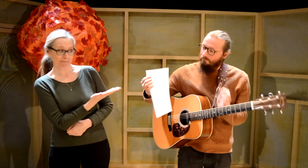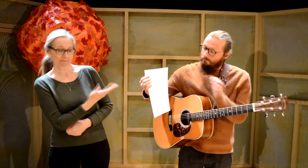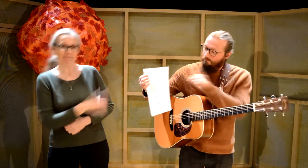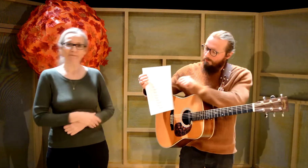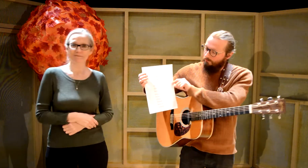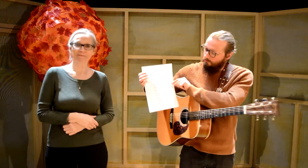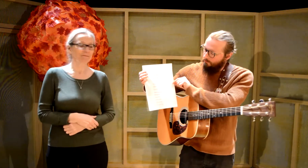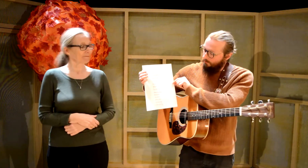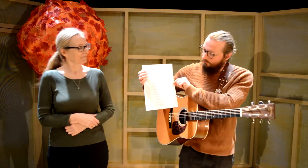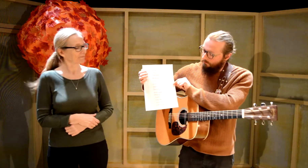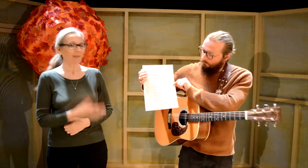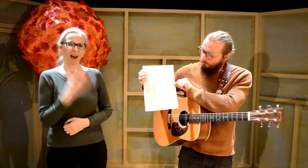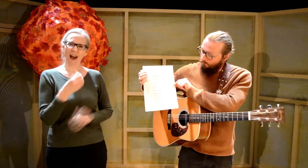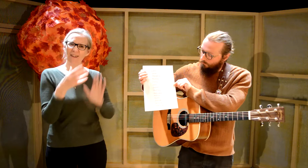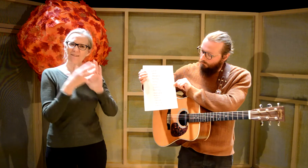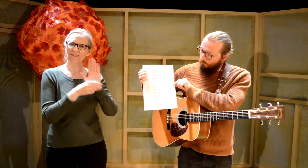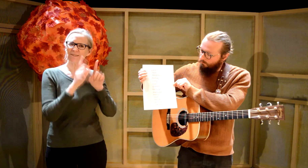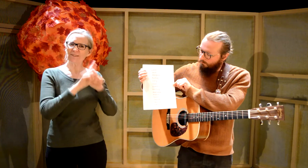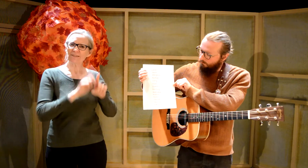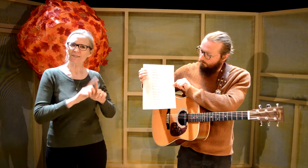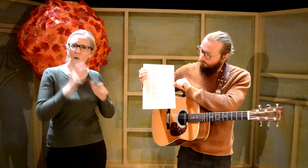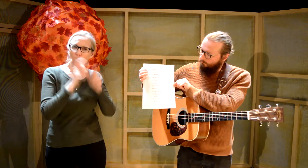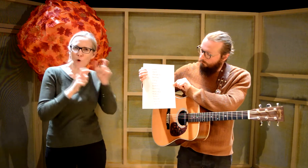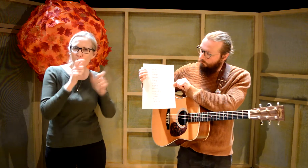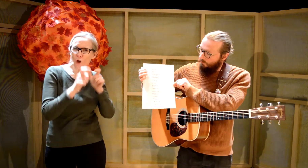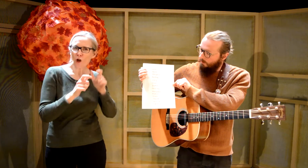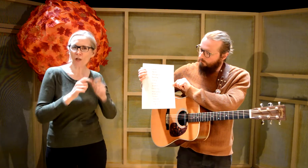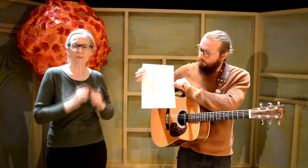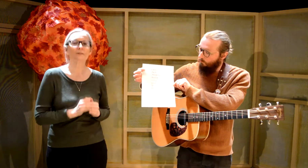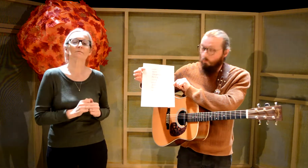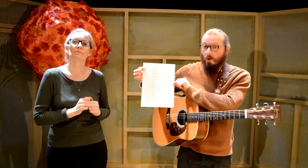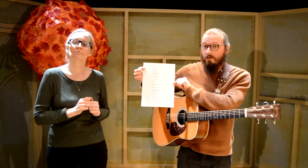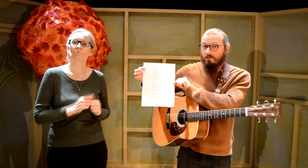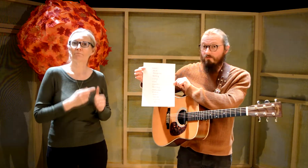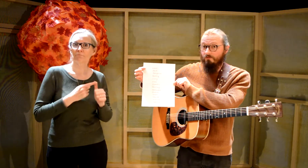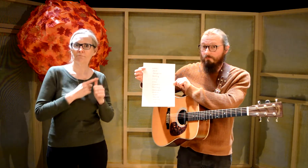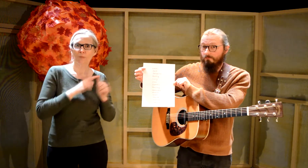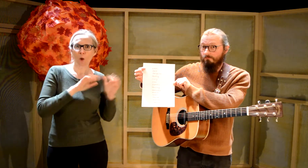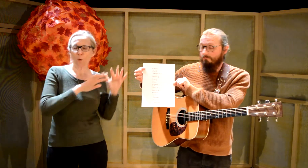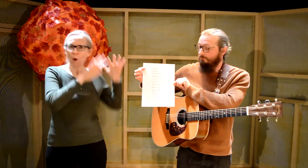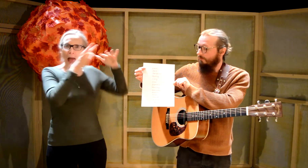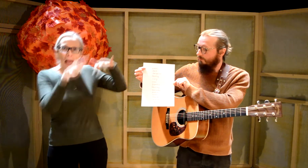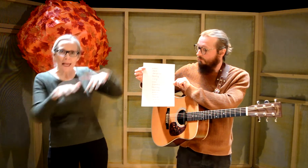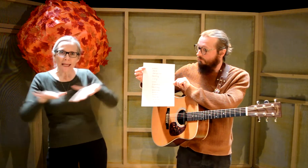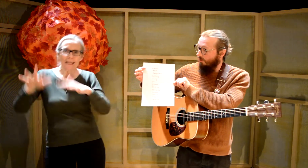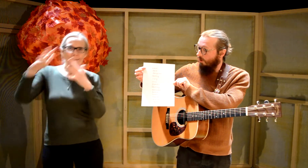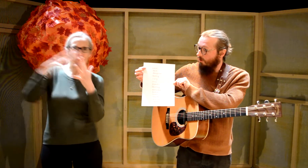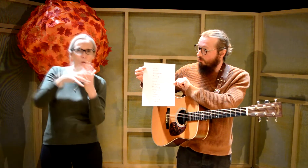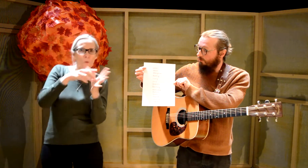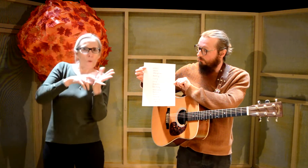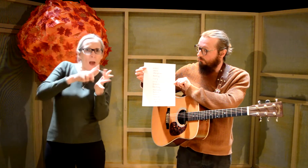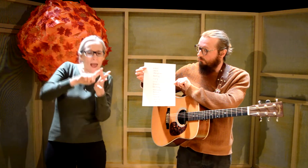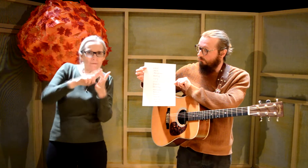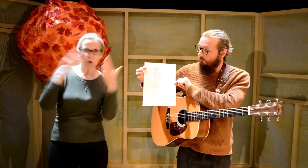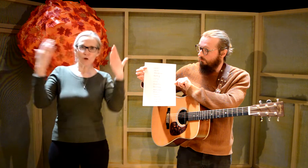So here's some of the words that we've thought of. We have waves,